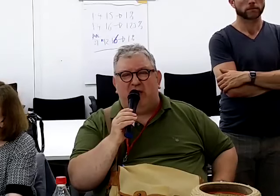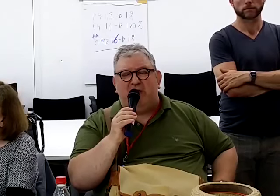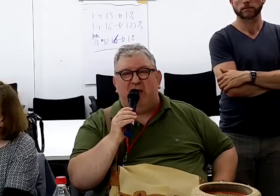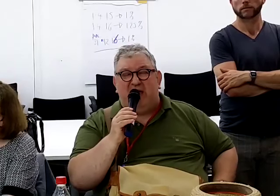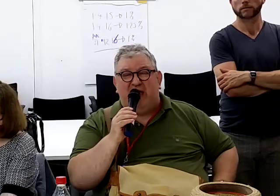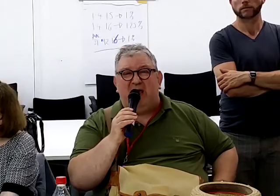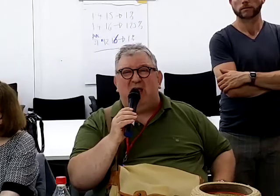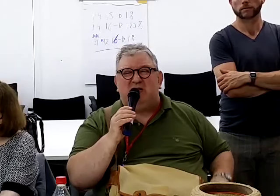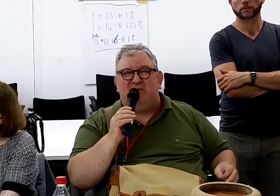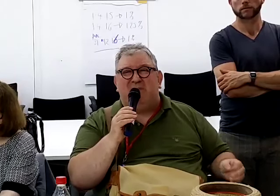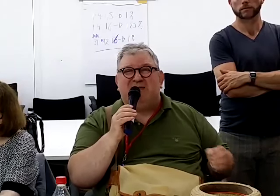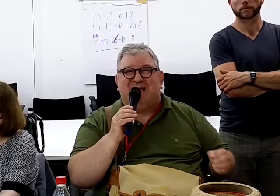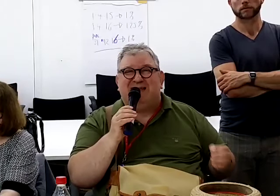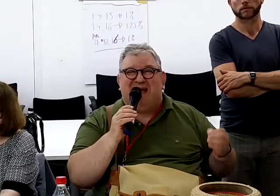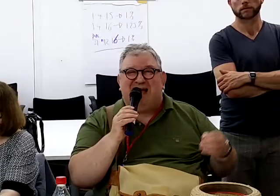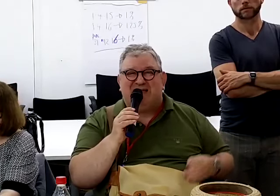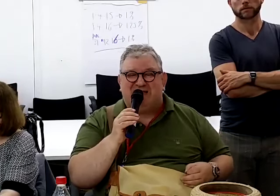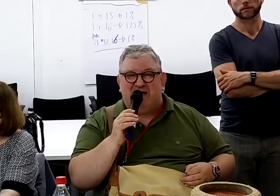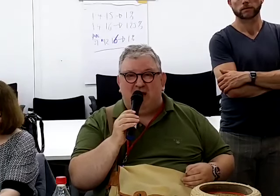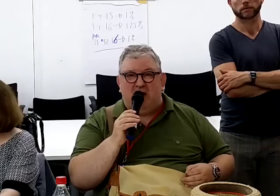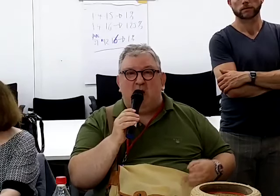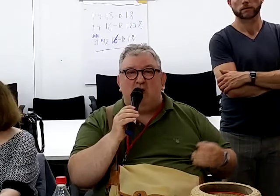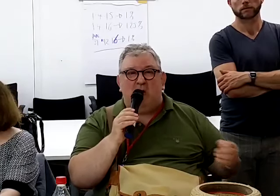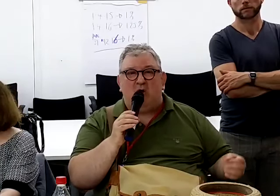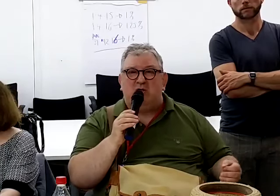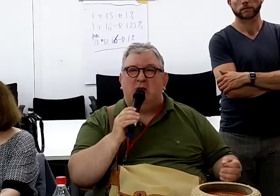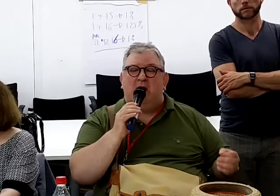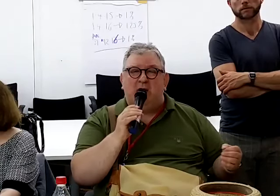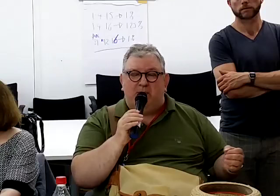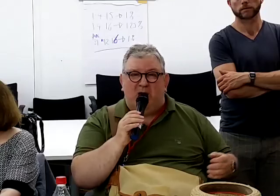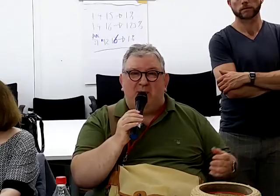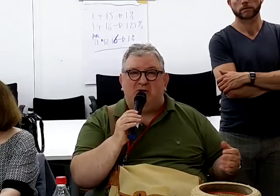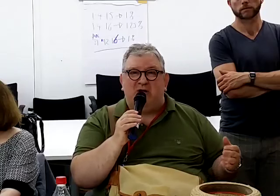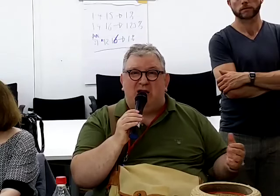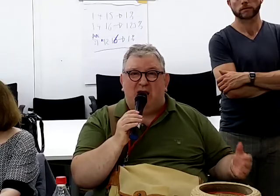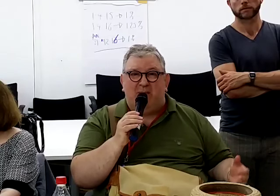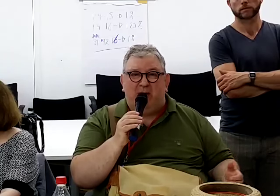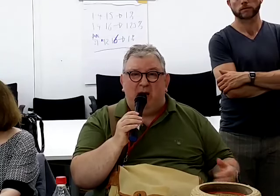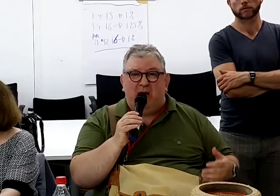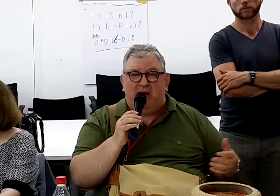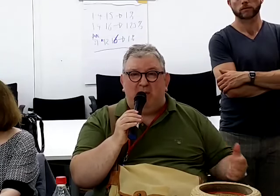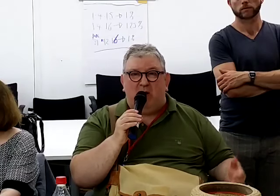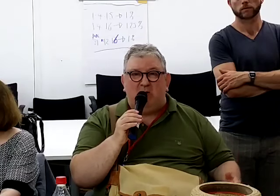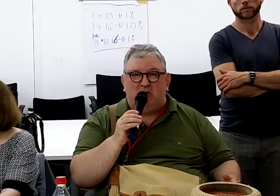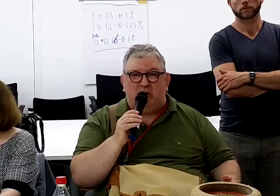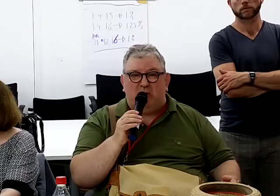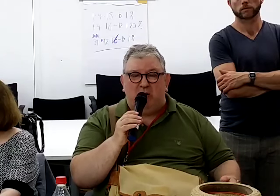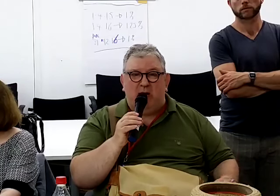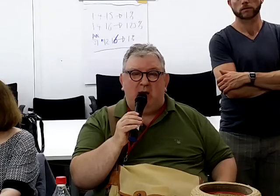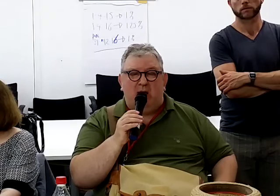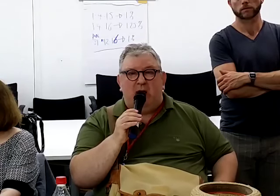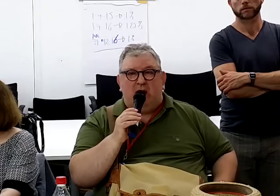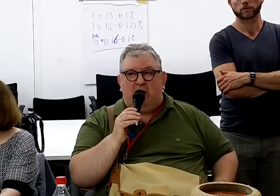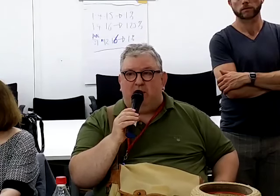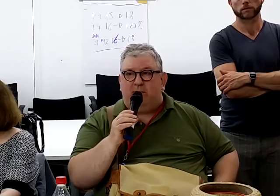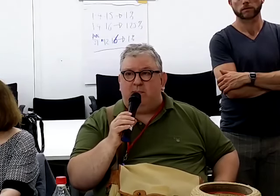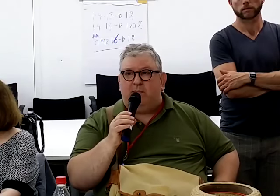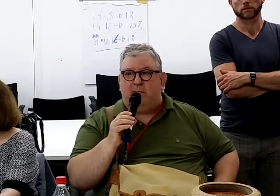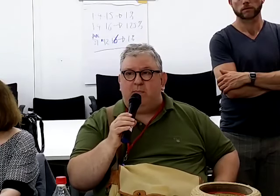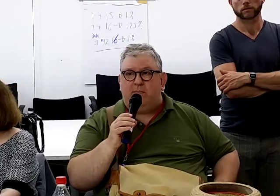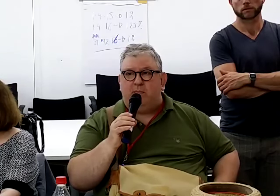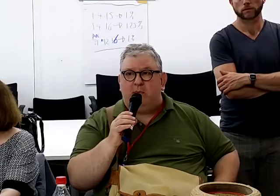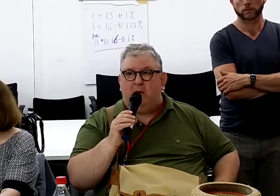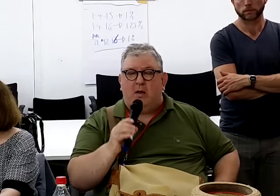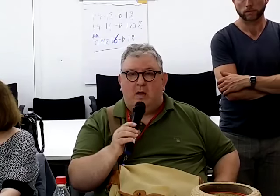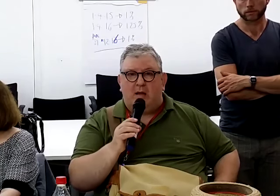understand either, they're there to represent us, not the parliamentary club they belong to.